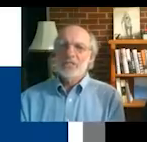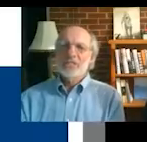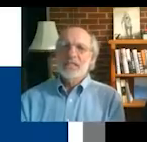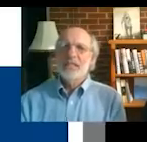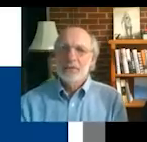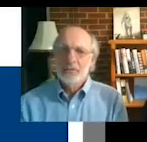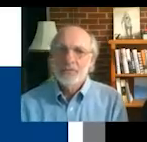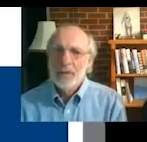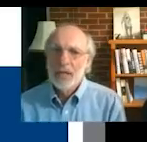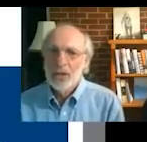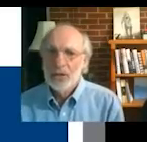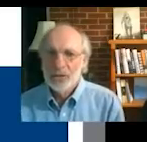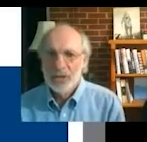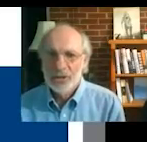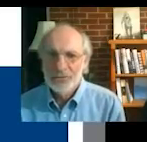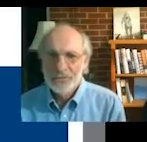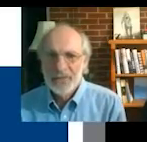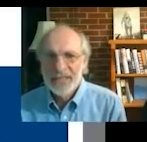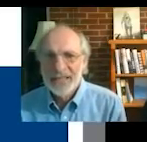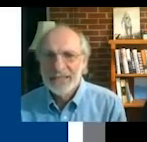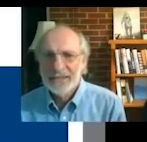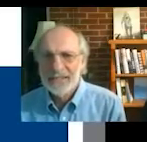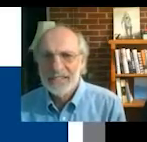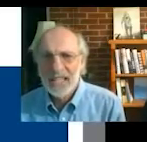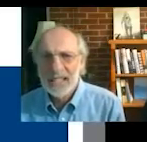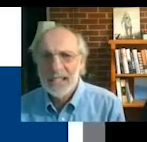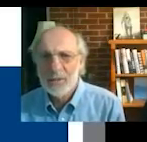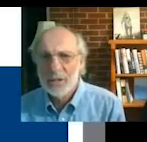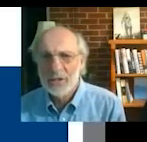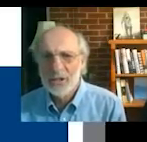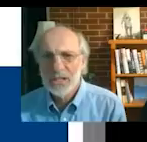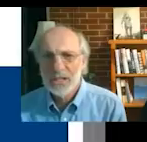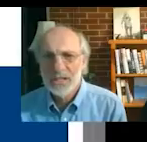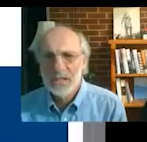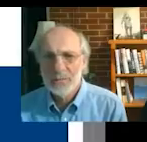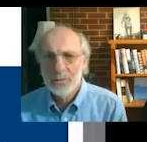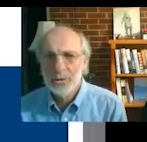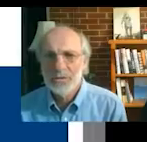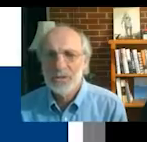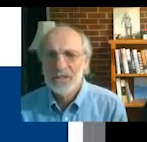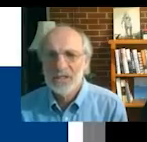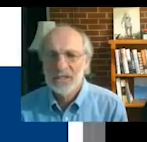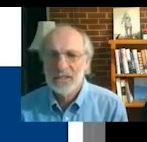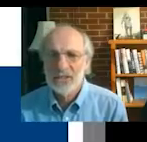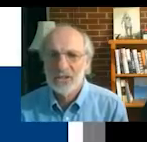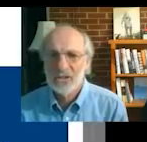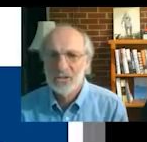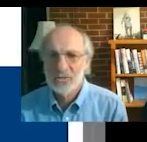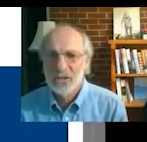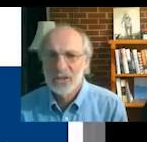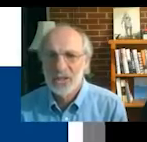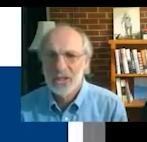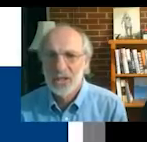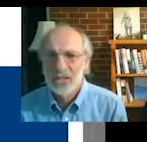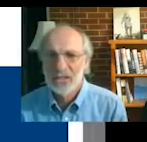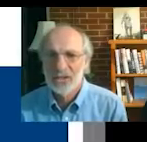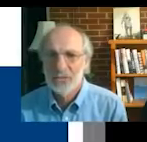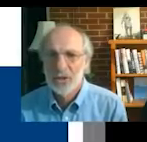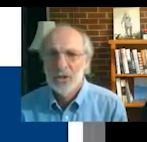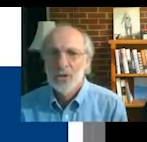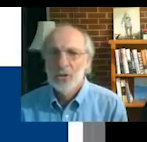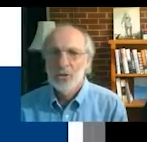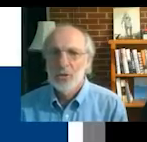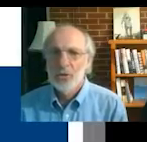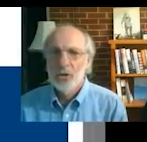As I was saying earlier, that sign language is important for assisting students with